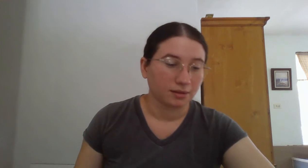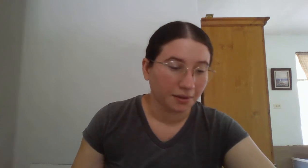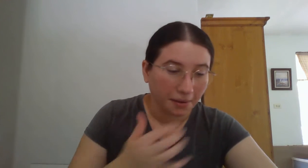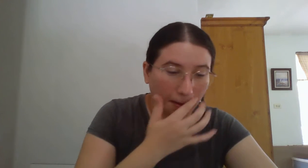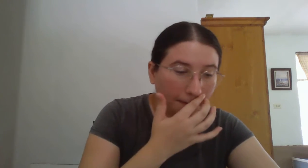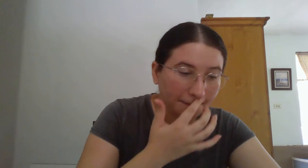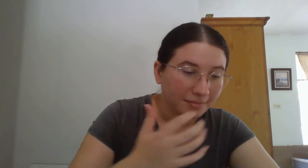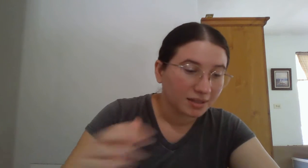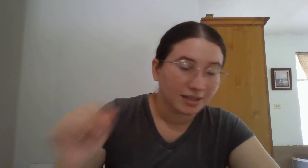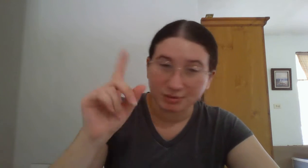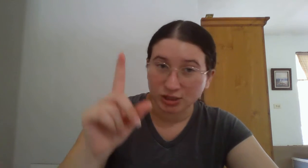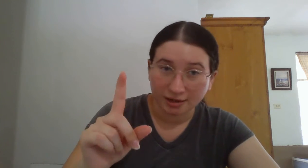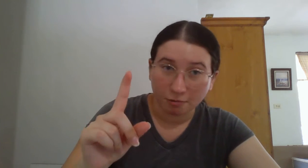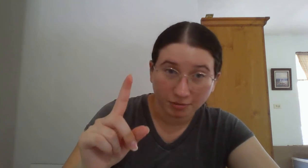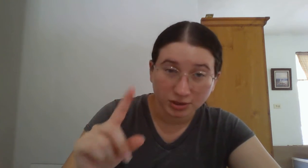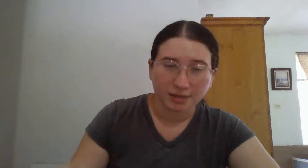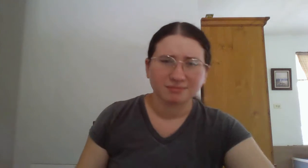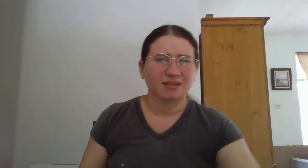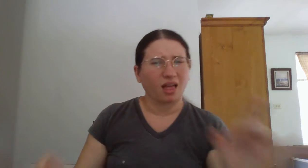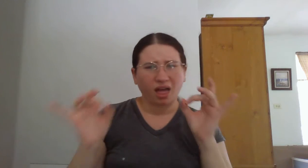There we go. Let me sign it one more time.